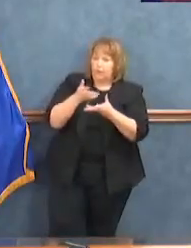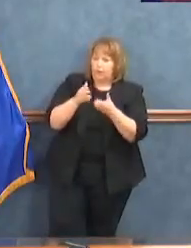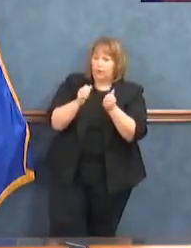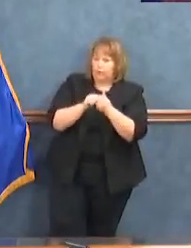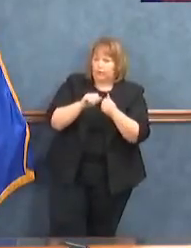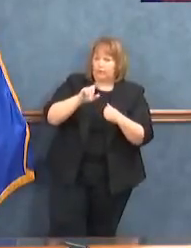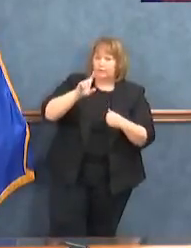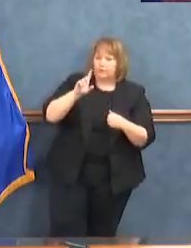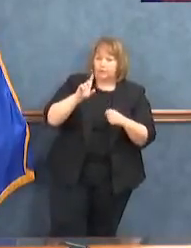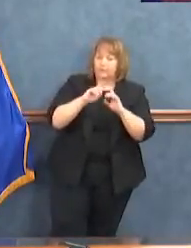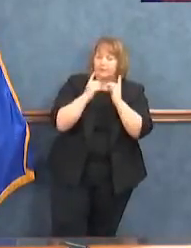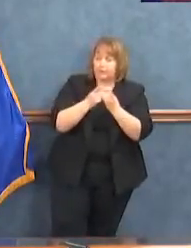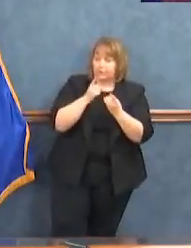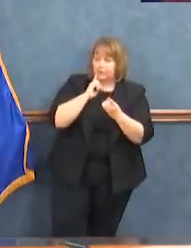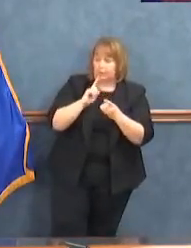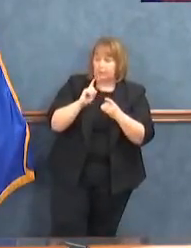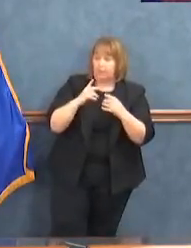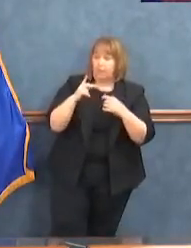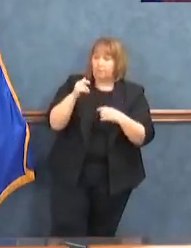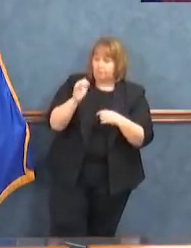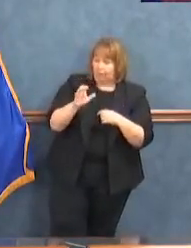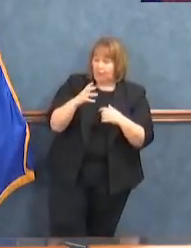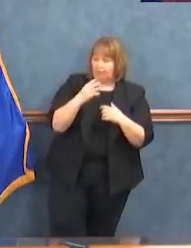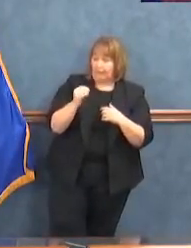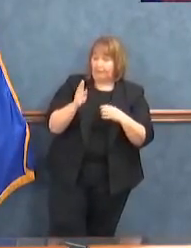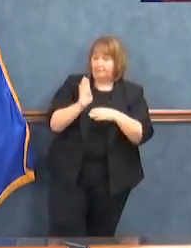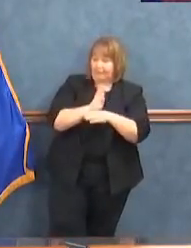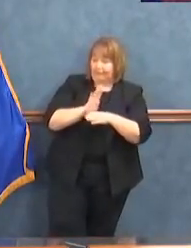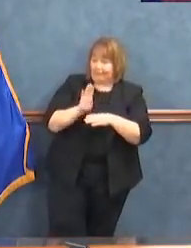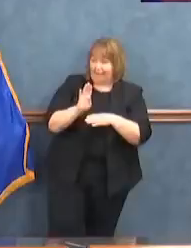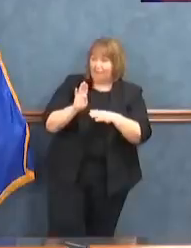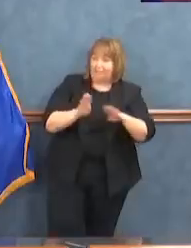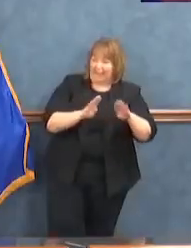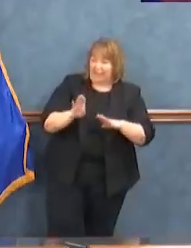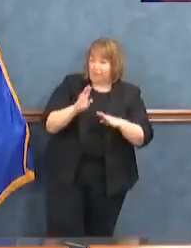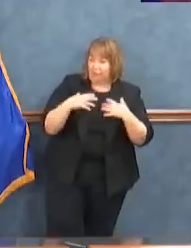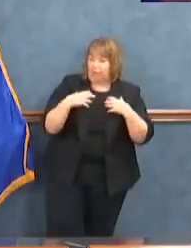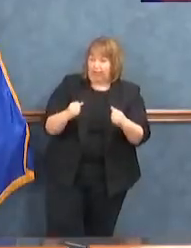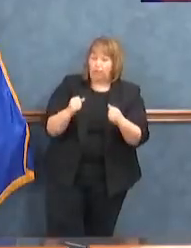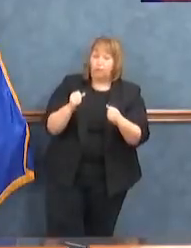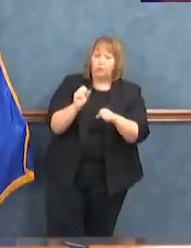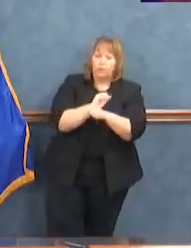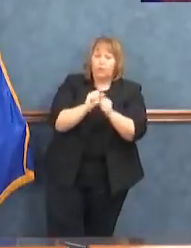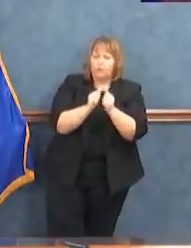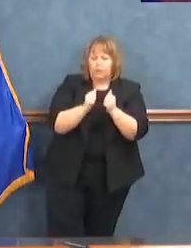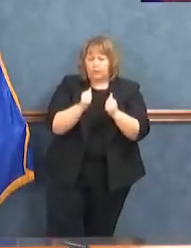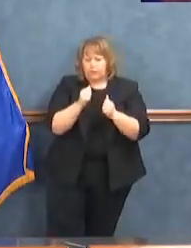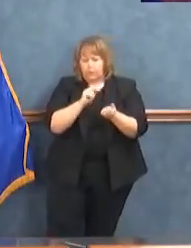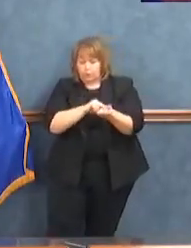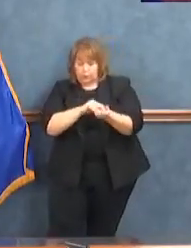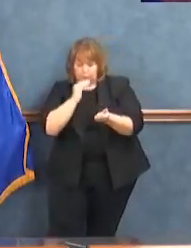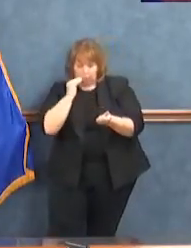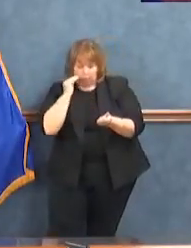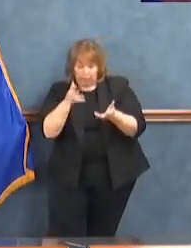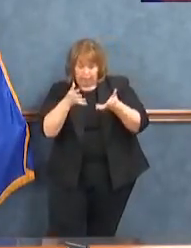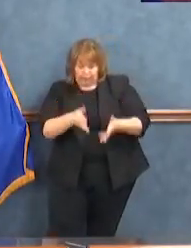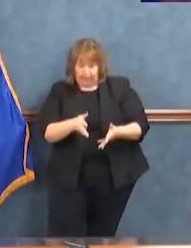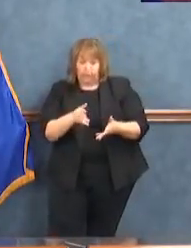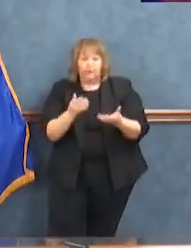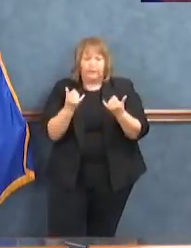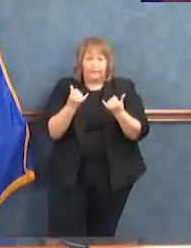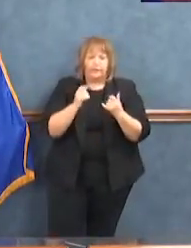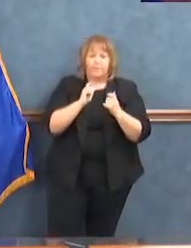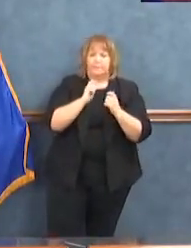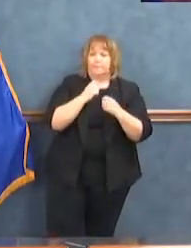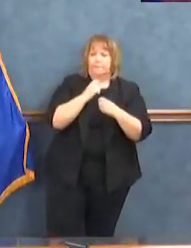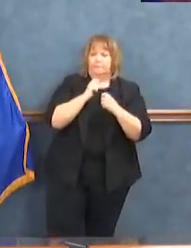Division of Public and Behavioral Health, we're working with a number of remaining nursing homes to make sure that they get the point of care rapid testing as